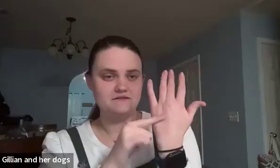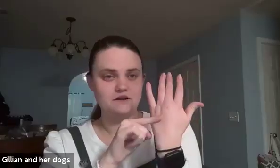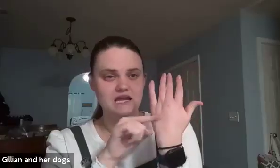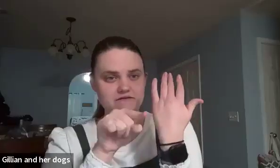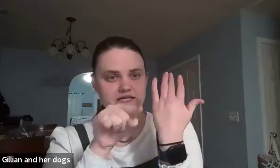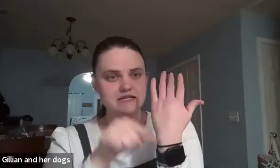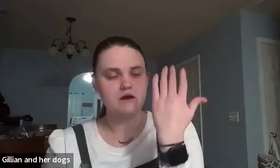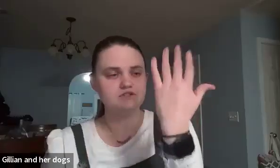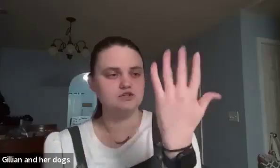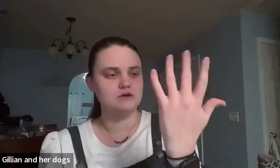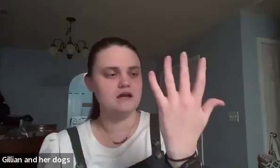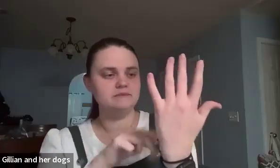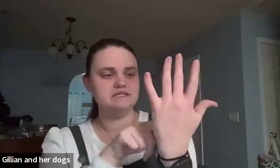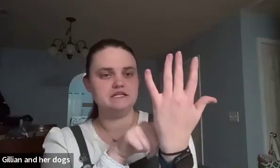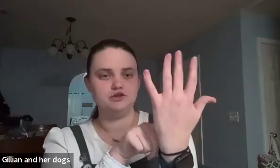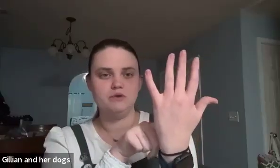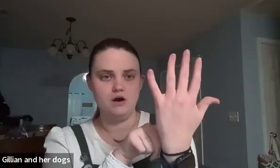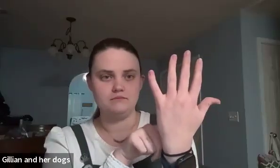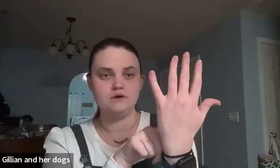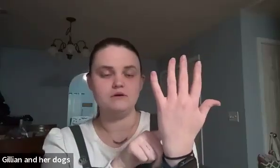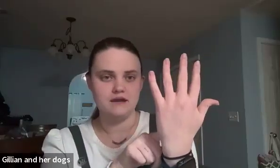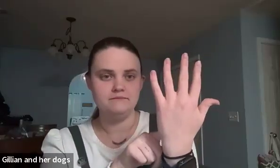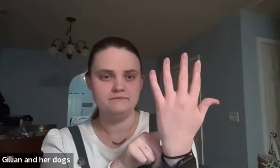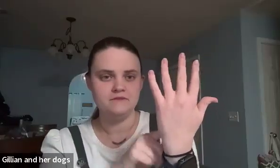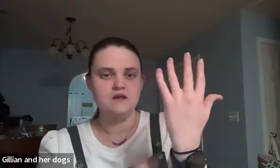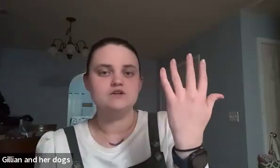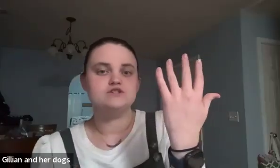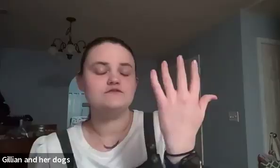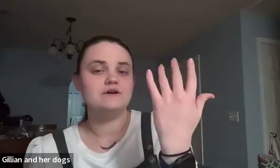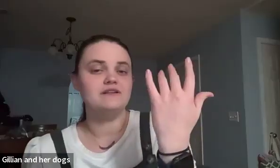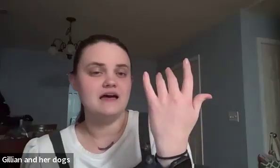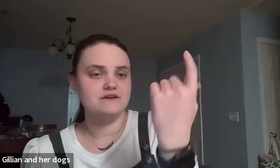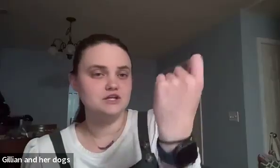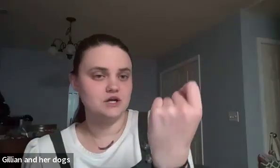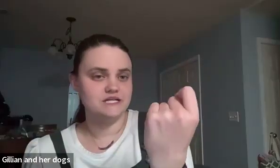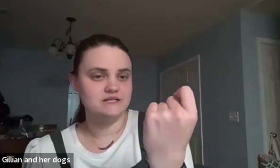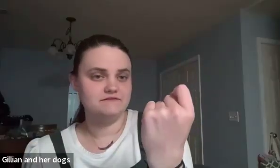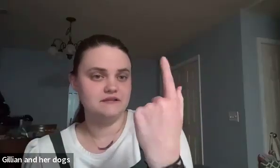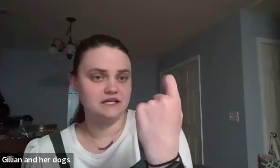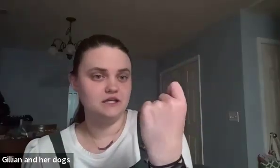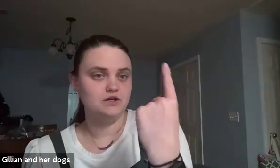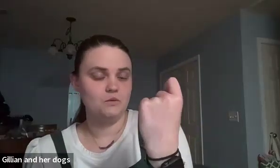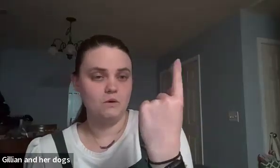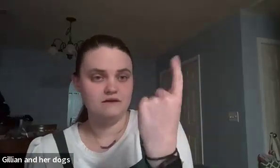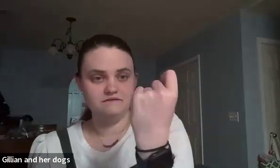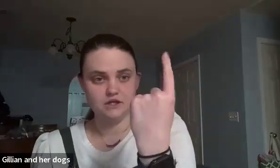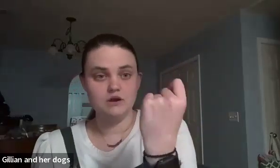of your hand facing out, so you'll kind of be seeing your palm, okay? So for 11, you're going to be flicking your one finger